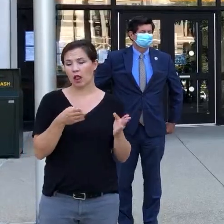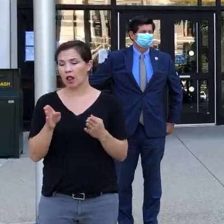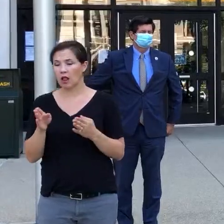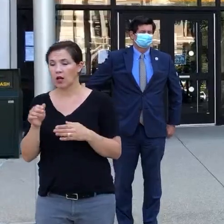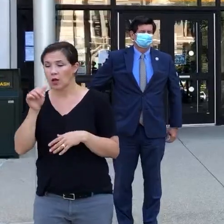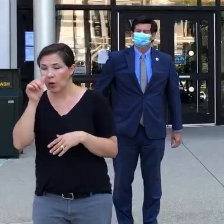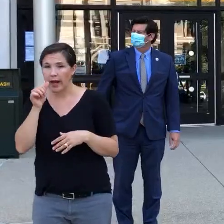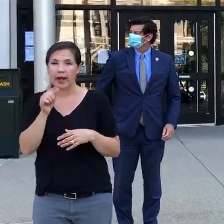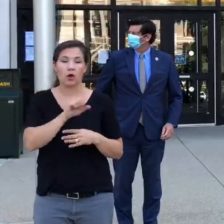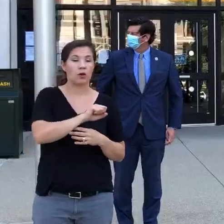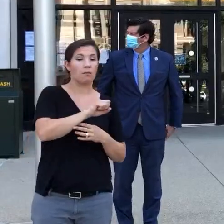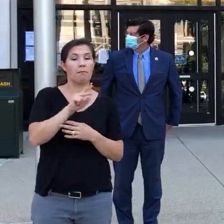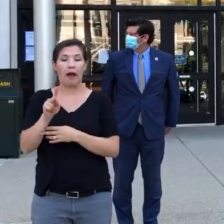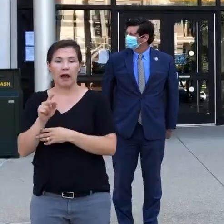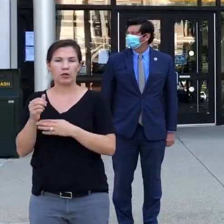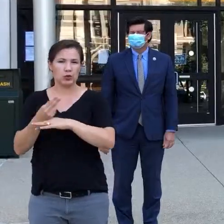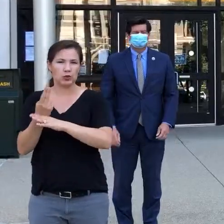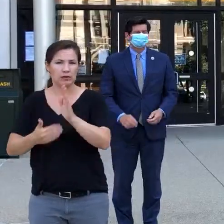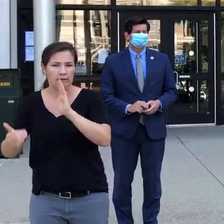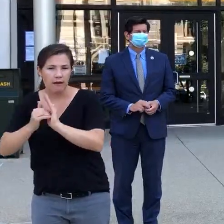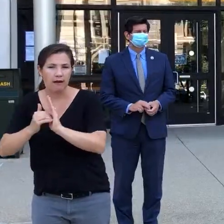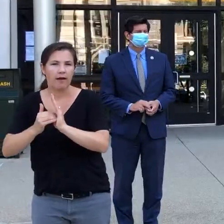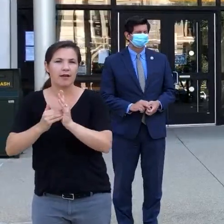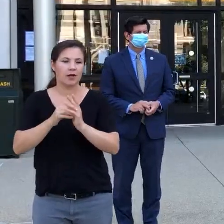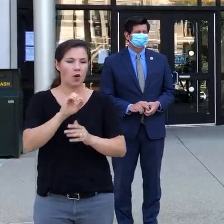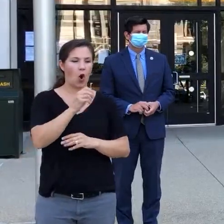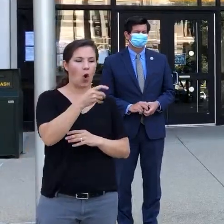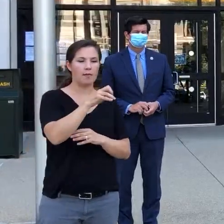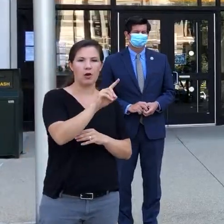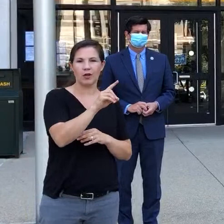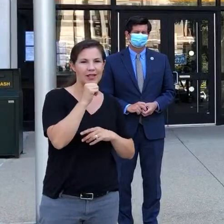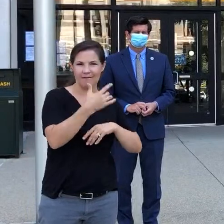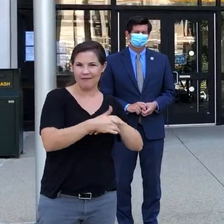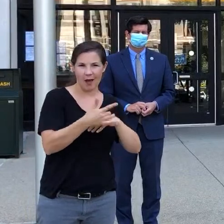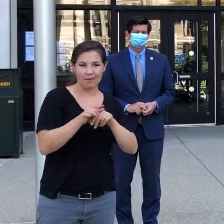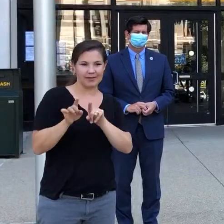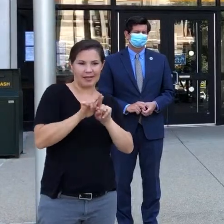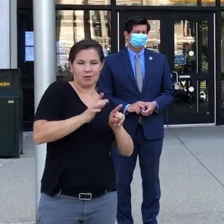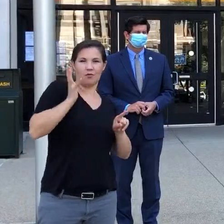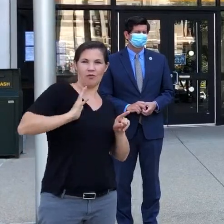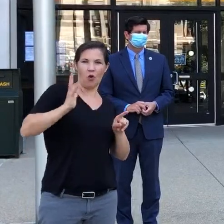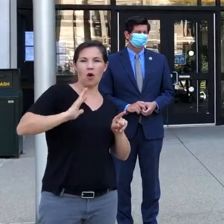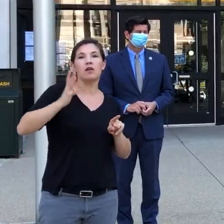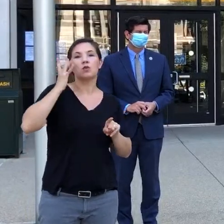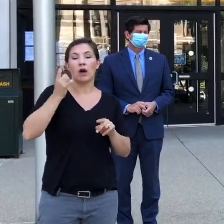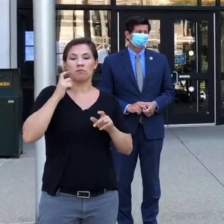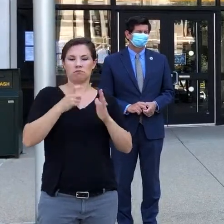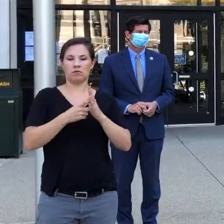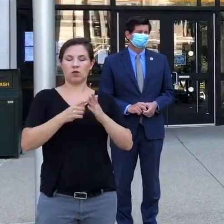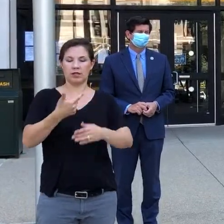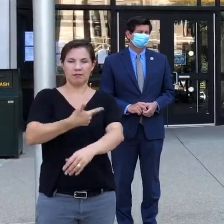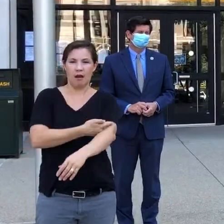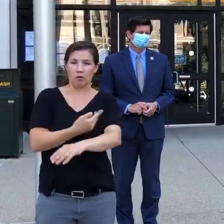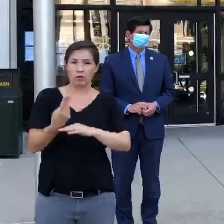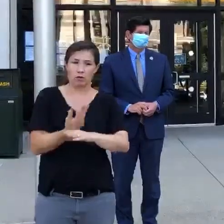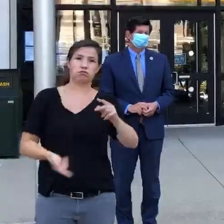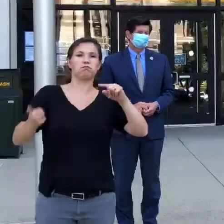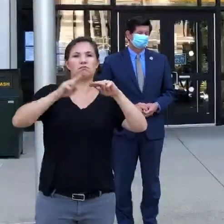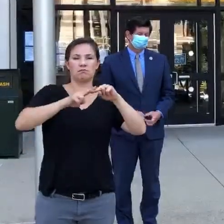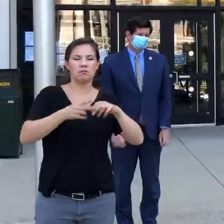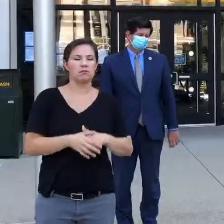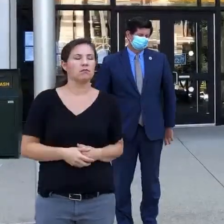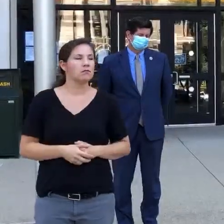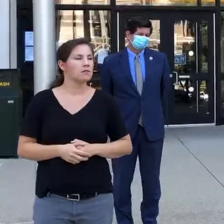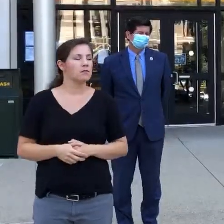turning back to cocaine where opioids are not available in the same way they were. That's why there was a spike in heroin use. So